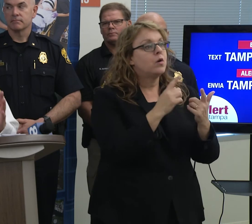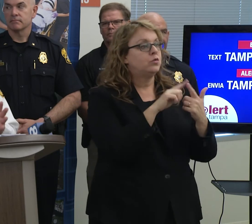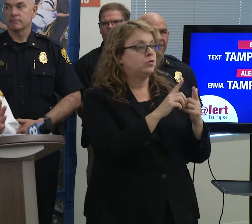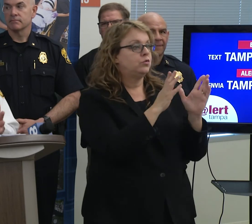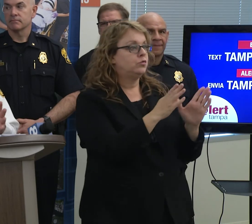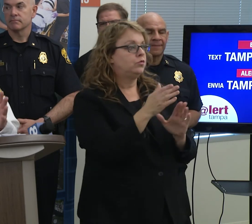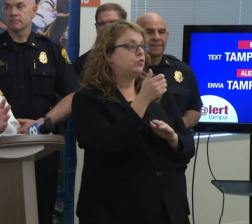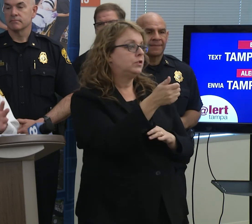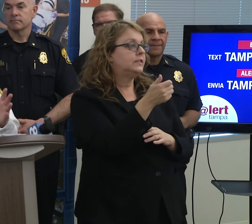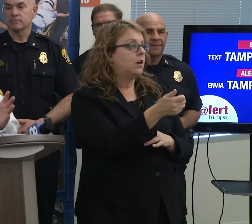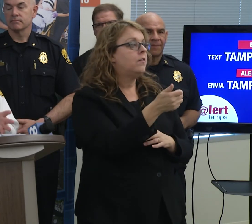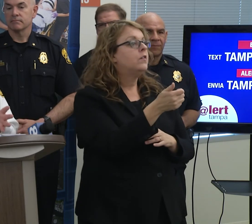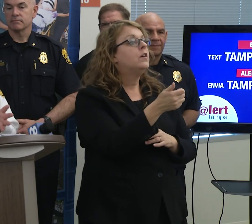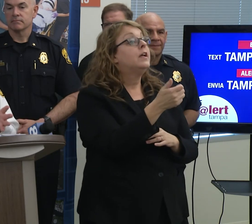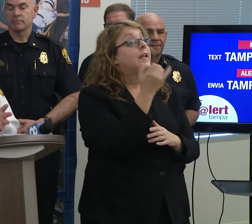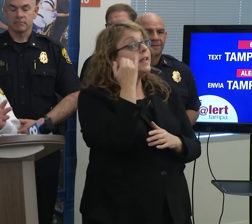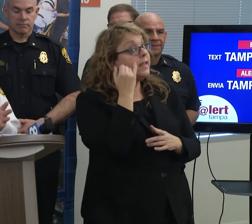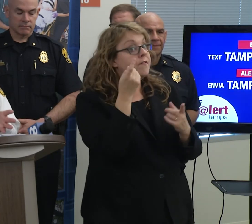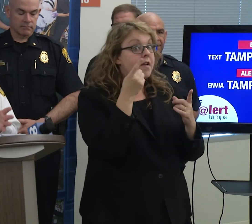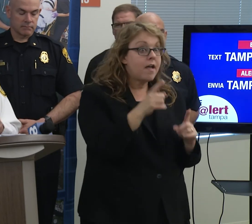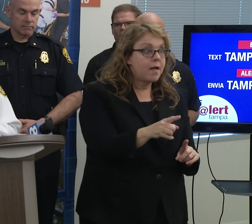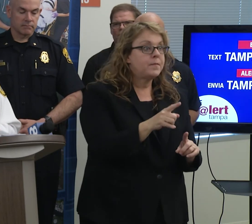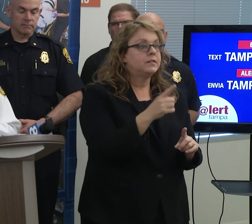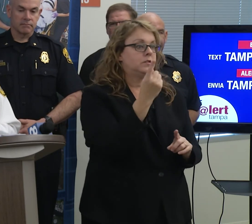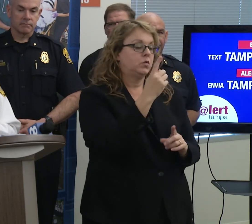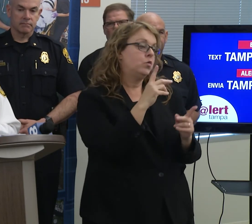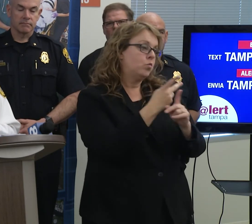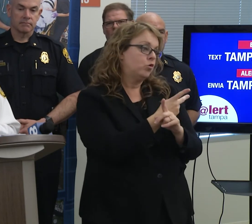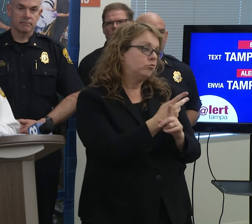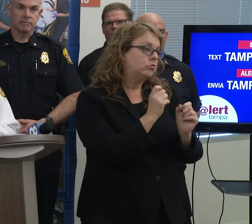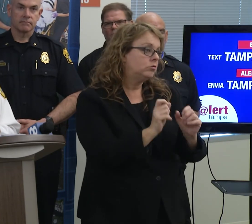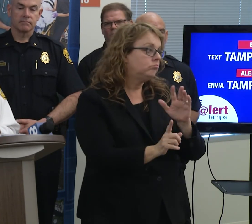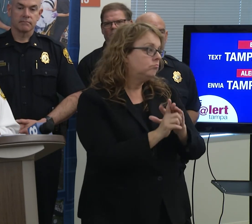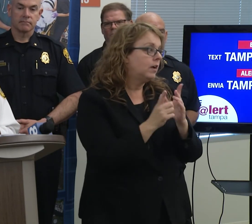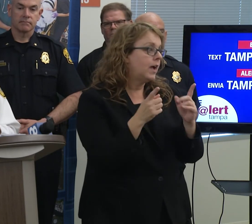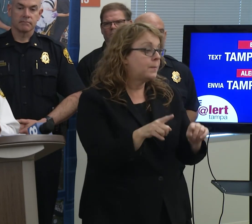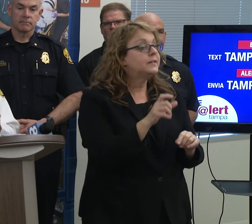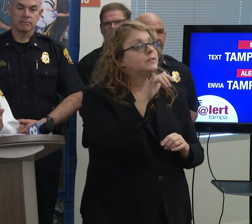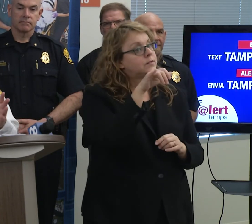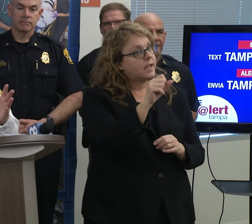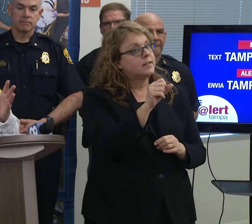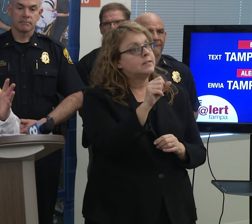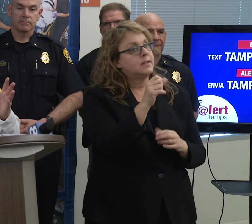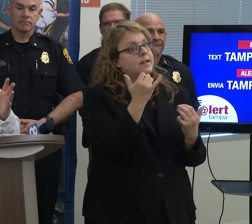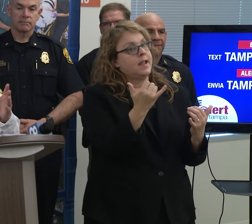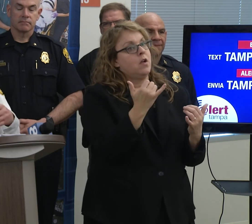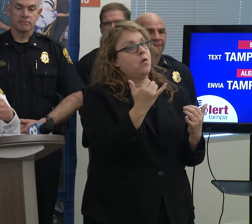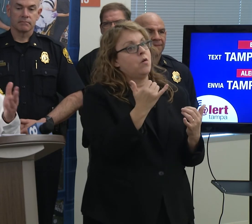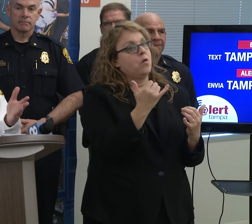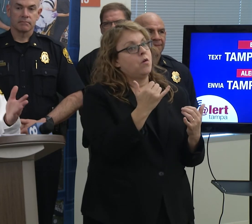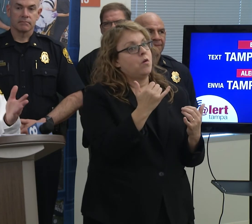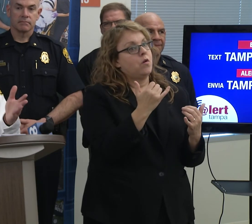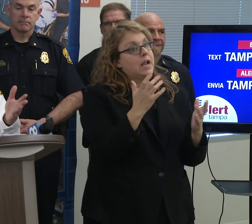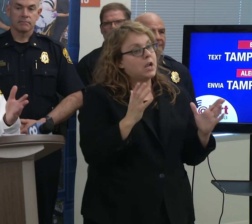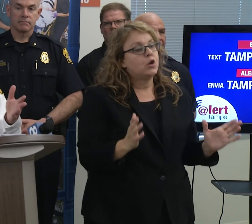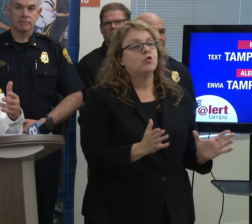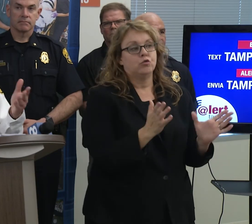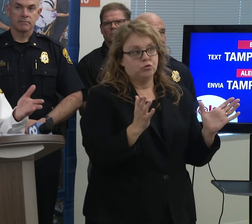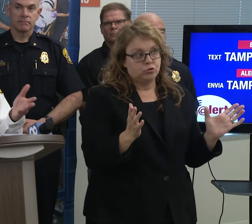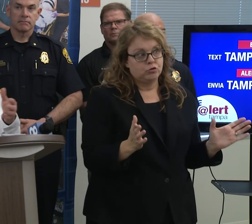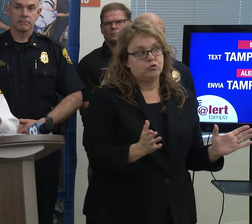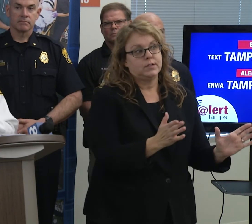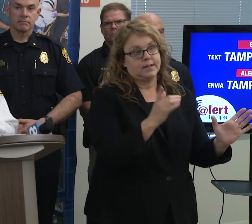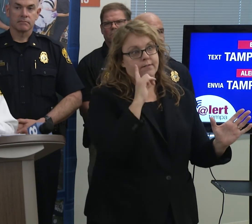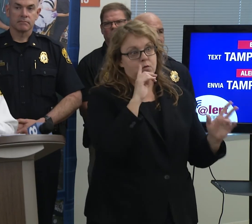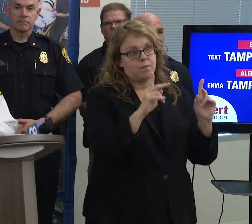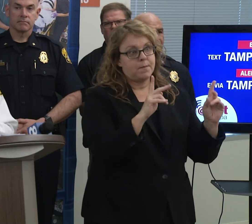get yourself set up just in case the worst could happen. So yes, we're advocating you for